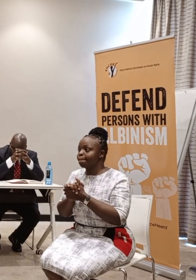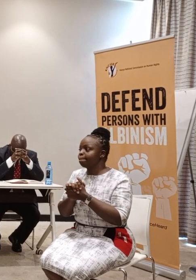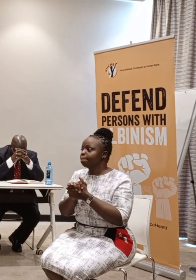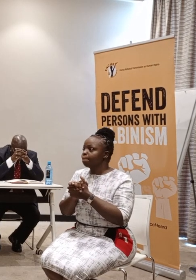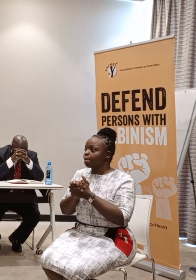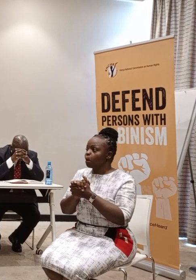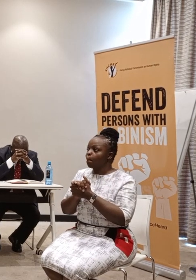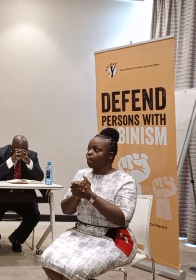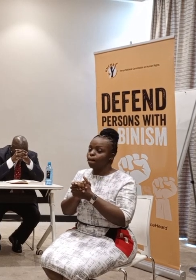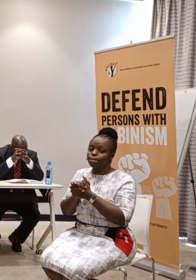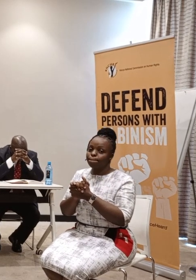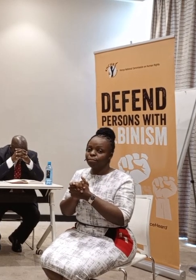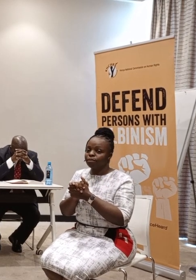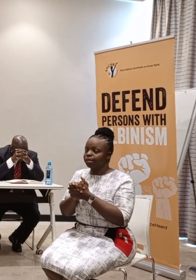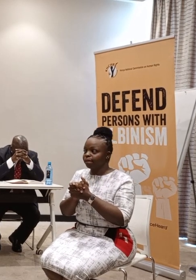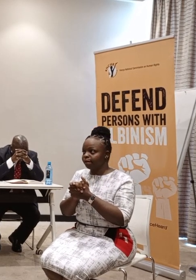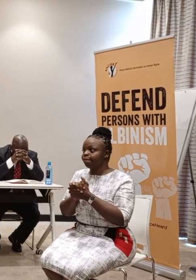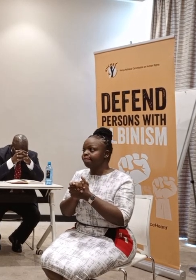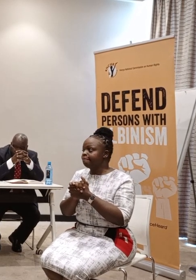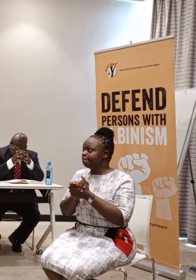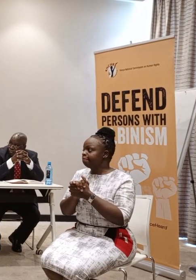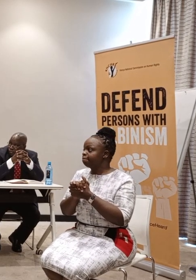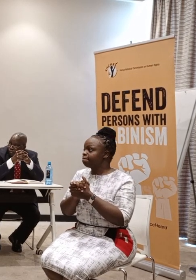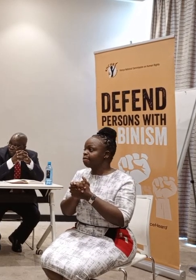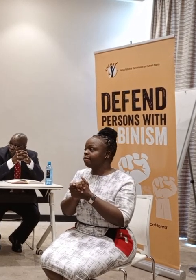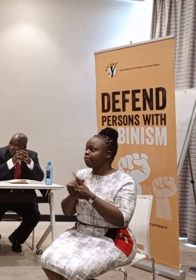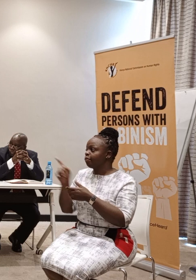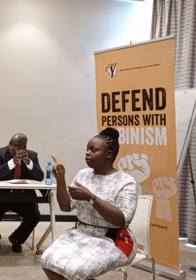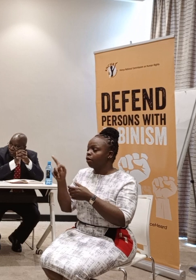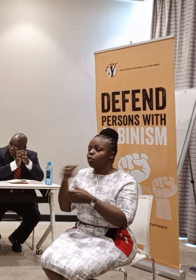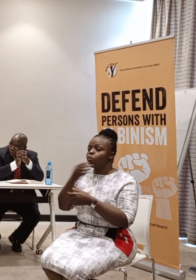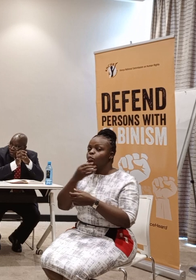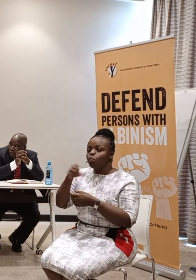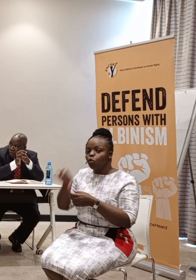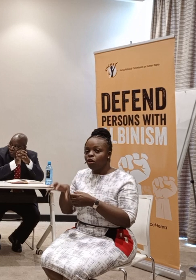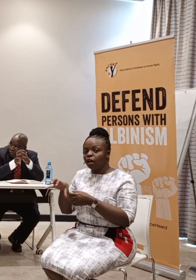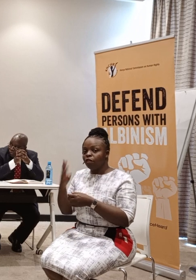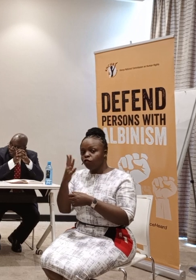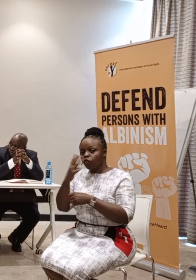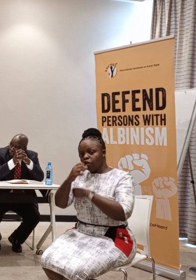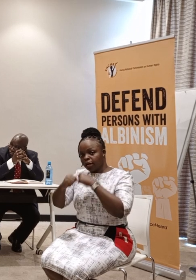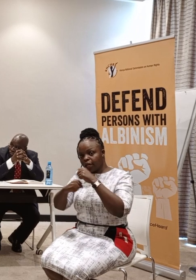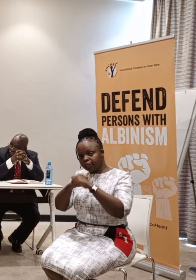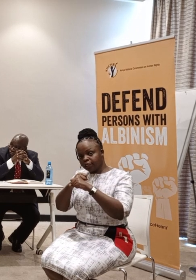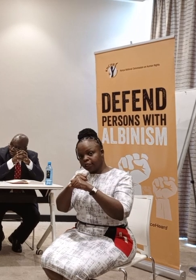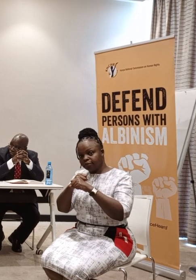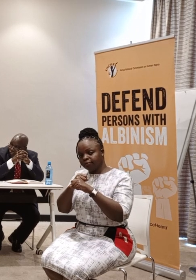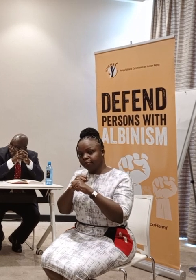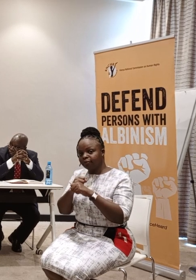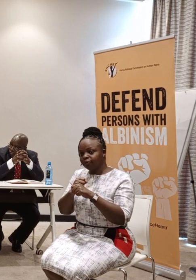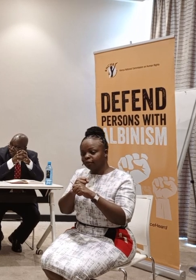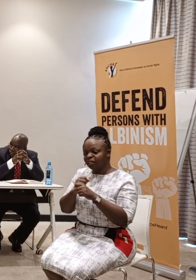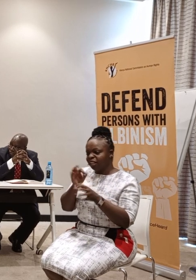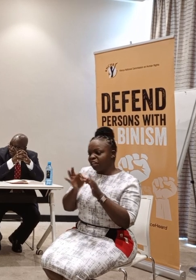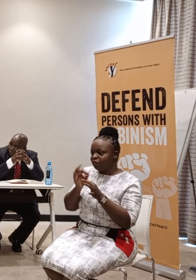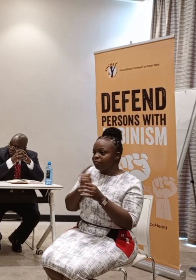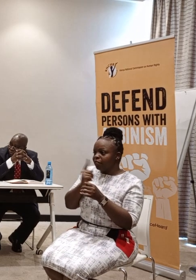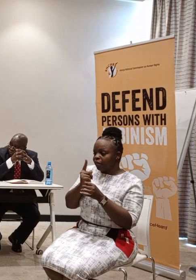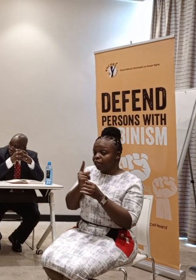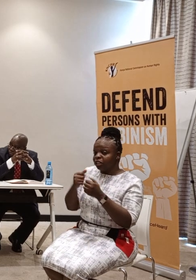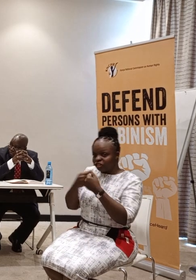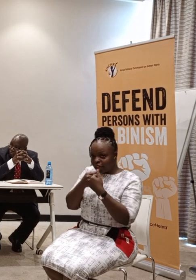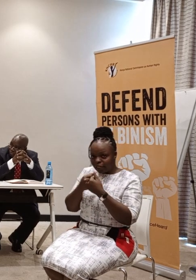So, Jamil is just turned 4 years old. So when we say these challenges are